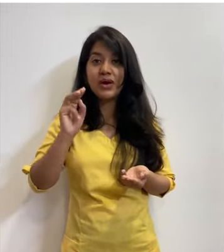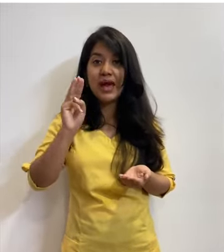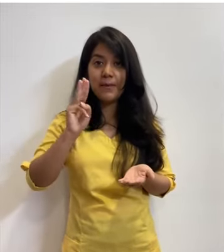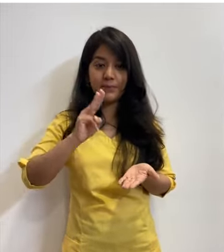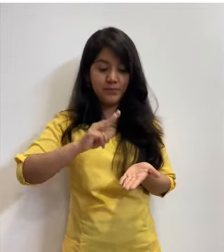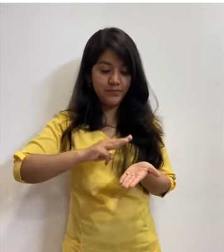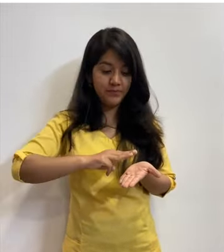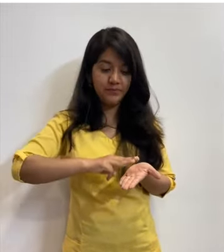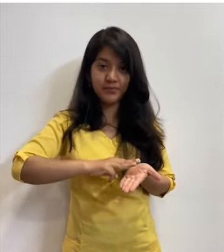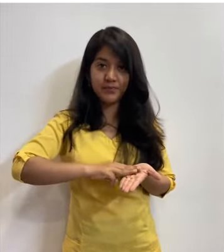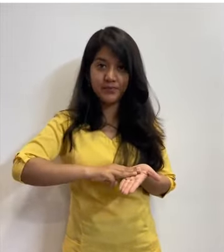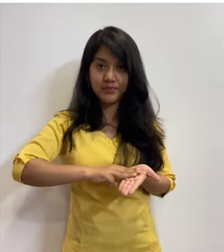M.